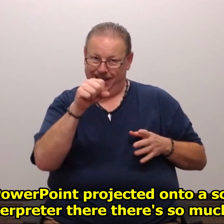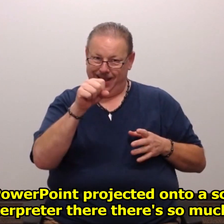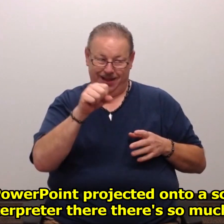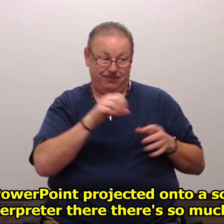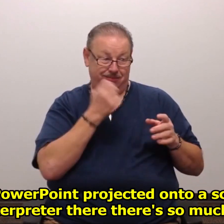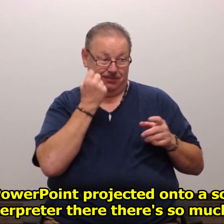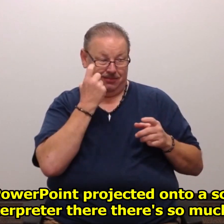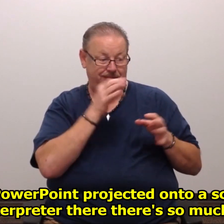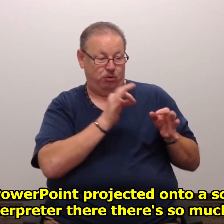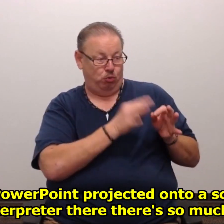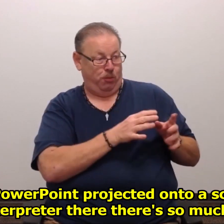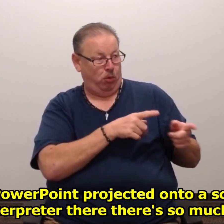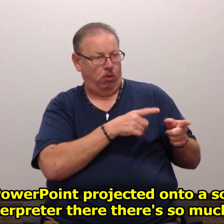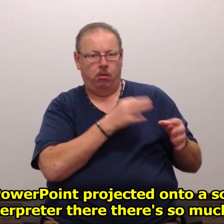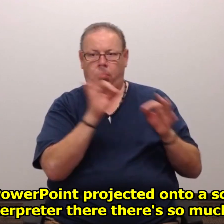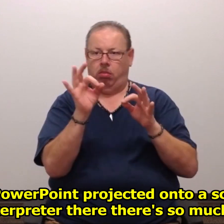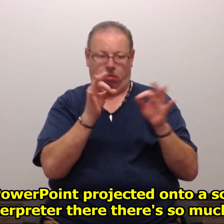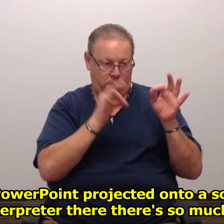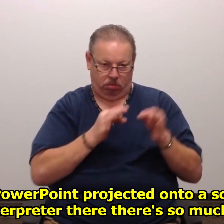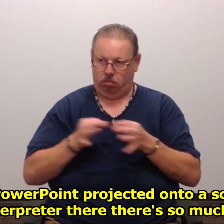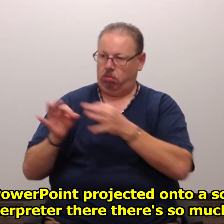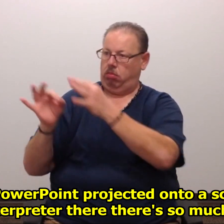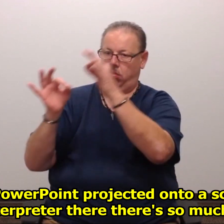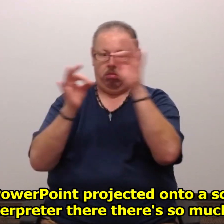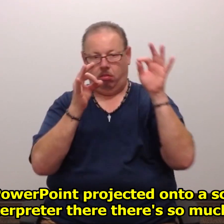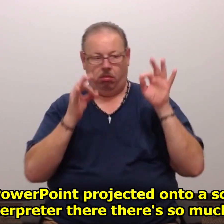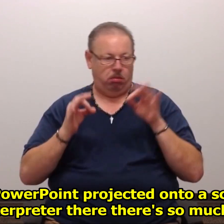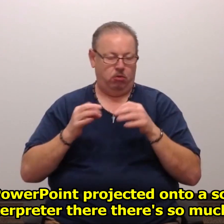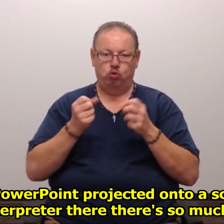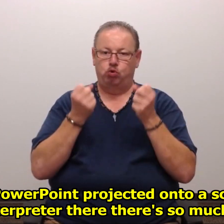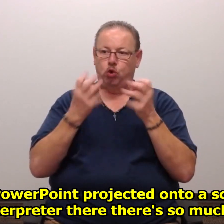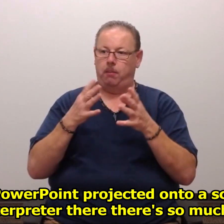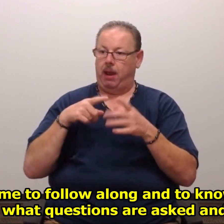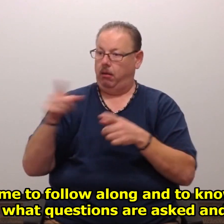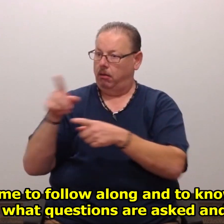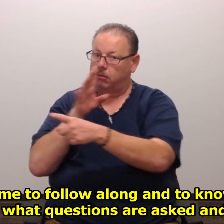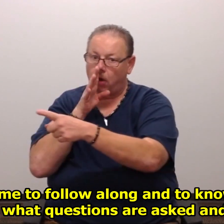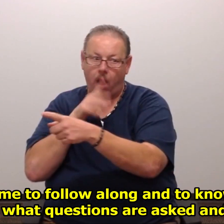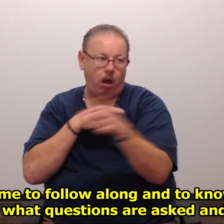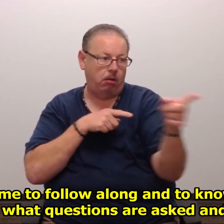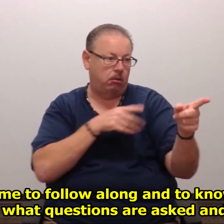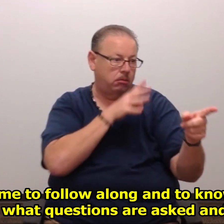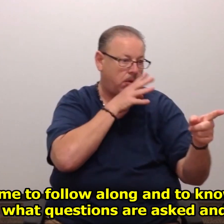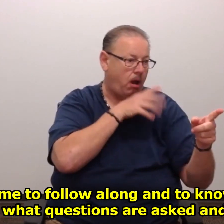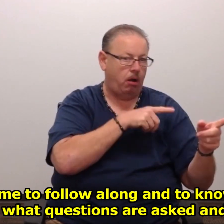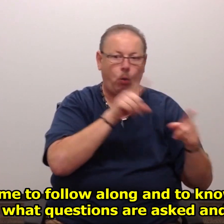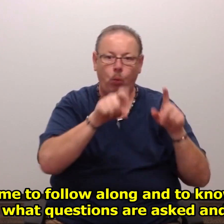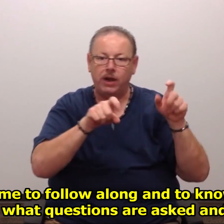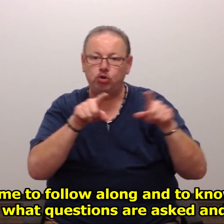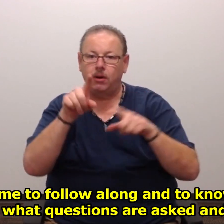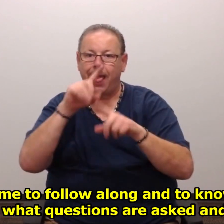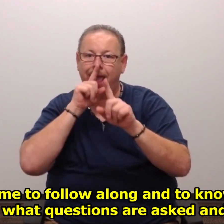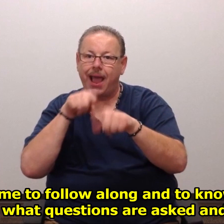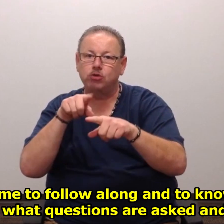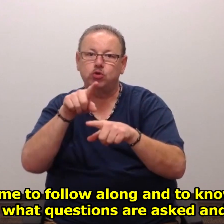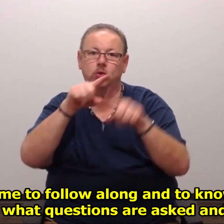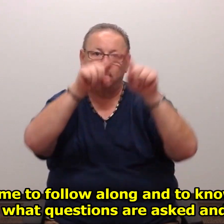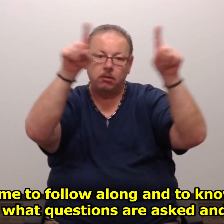screen. Even if there's an interpreter there, there's so much happening, and it's hard for me to follow along and to know who's